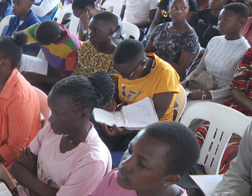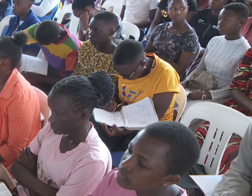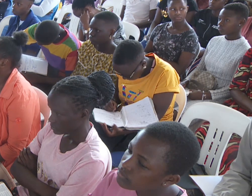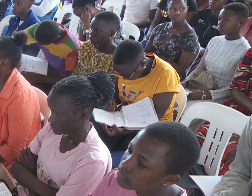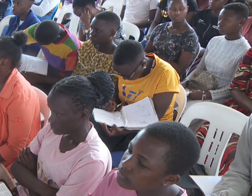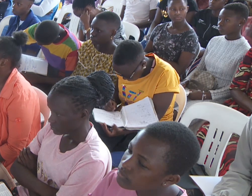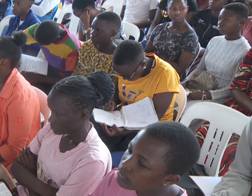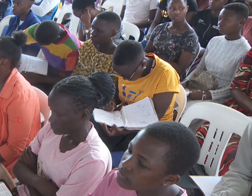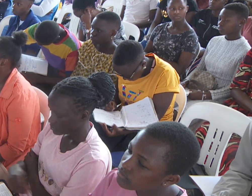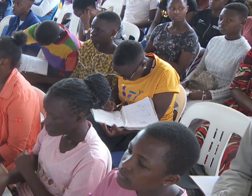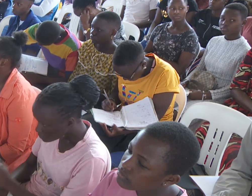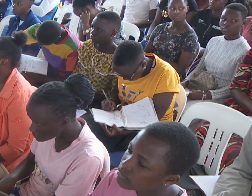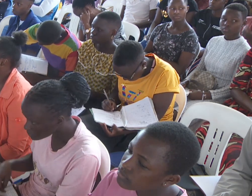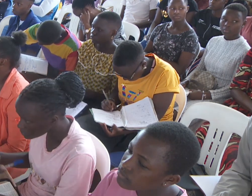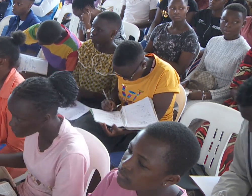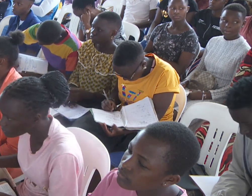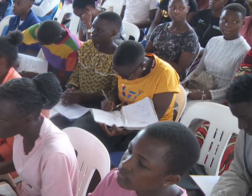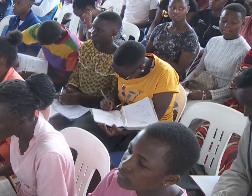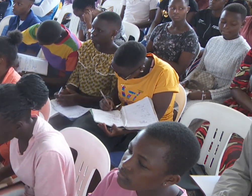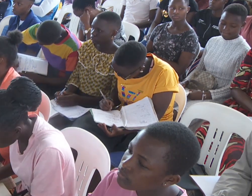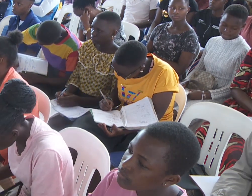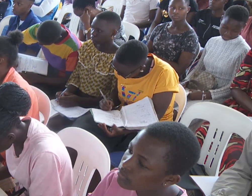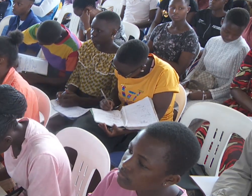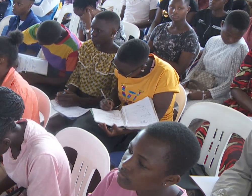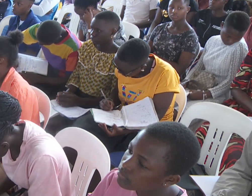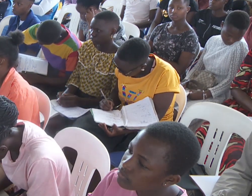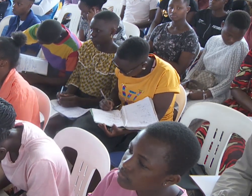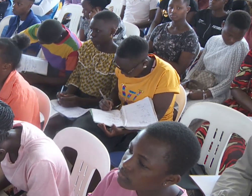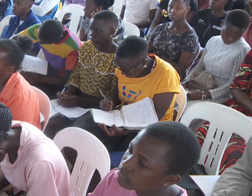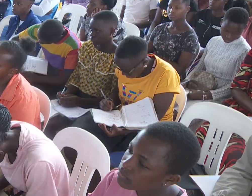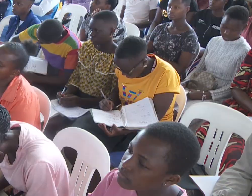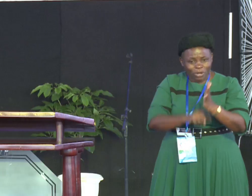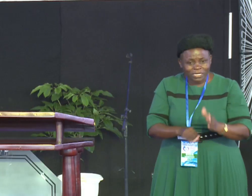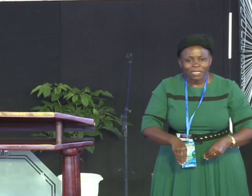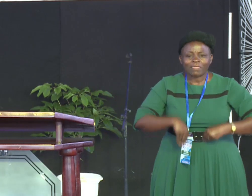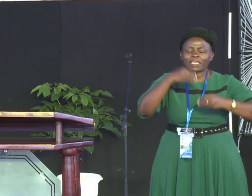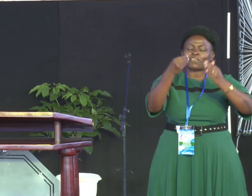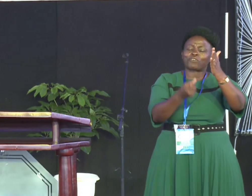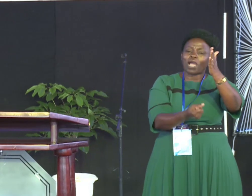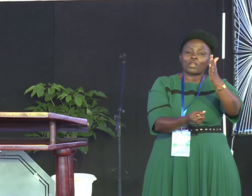eky'okulekebwawo n'okunyigirizibwa. To tell you the time of rejection. Baba bakuwadde chance oberene Katonda.